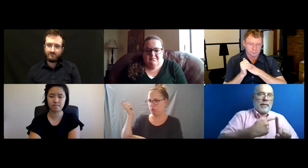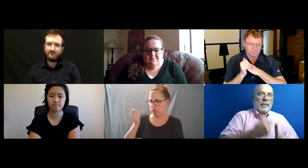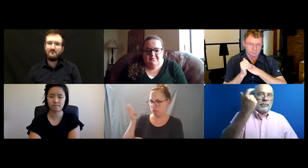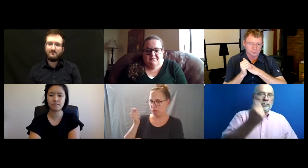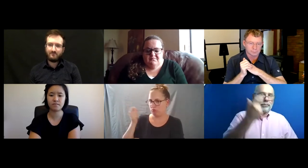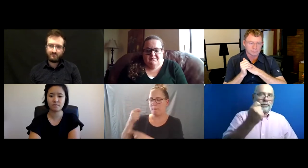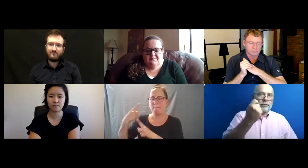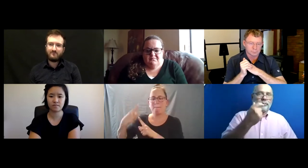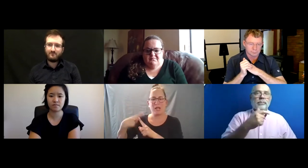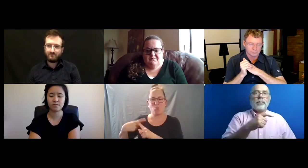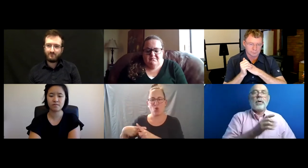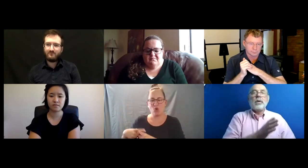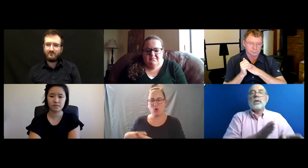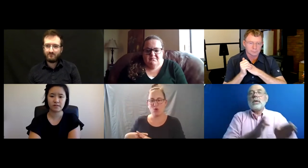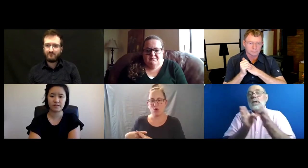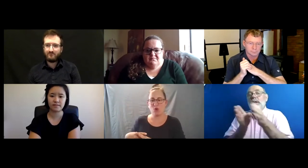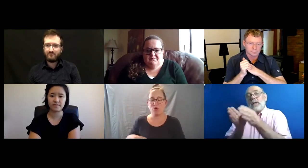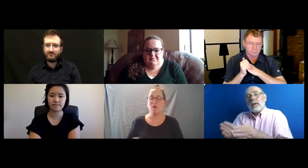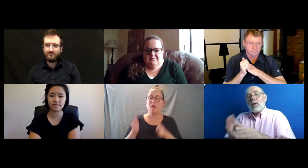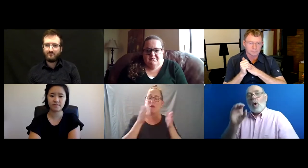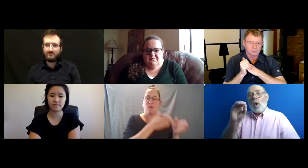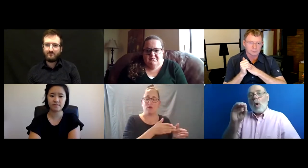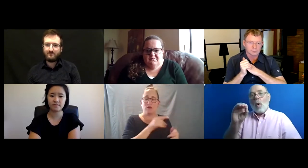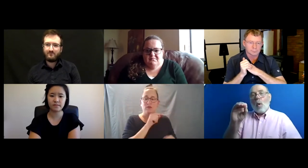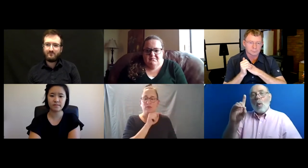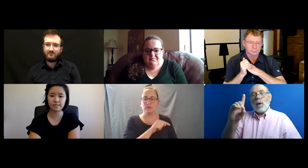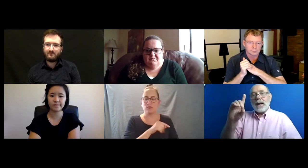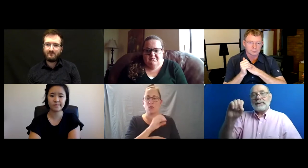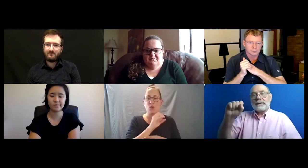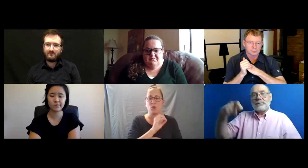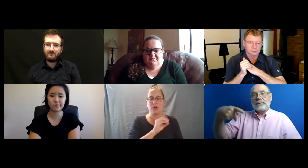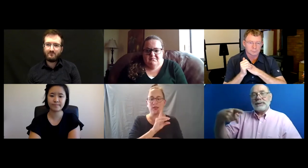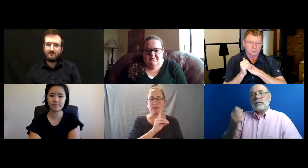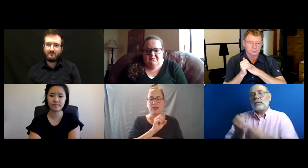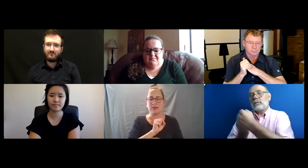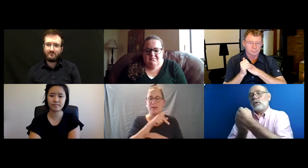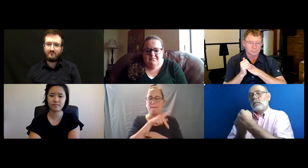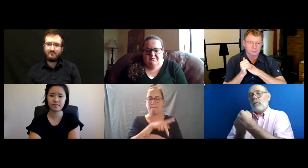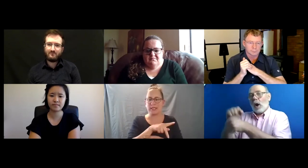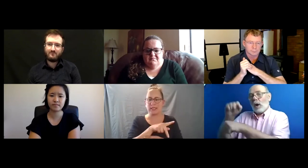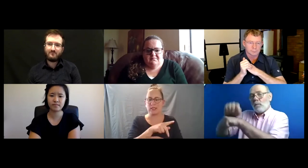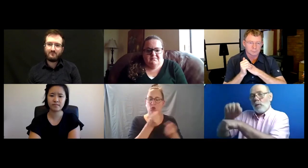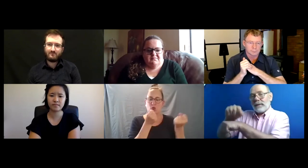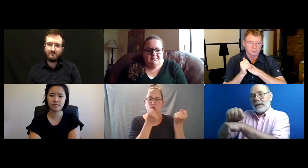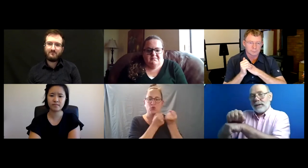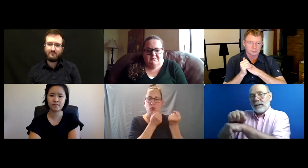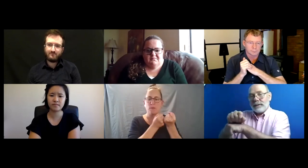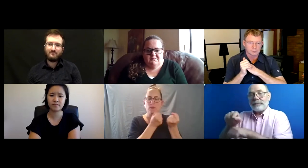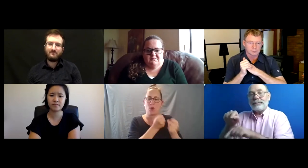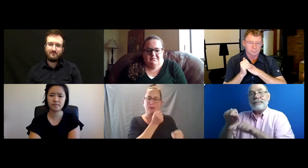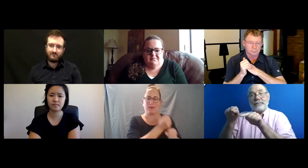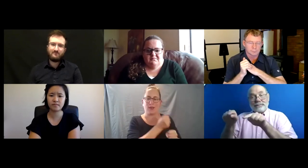the income support, as well as the ODSP employment support program.